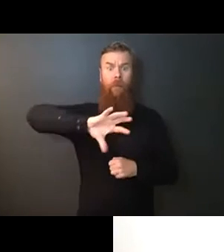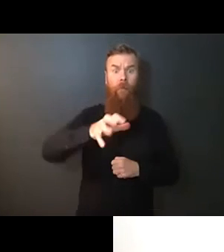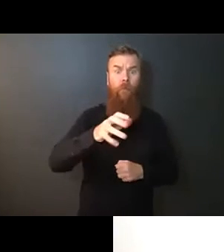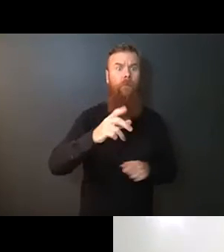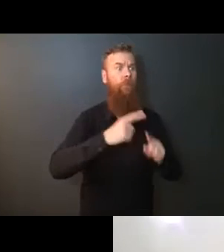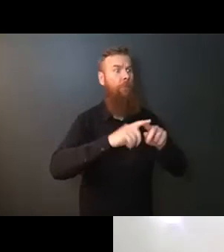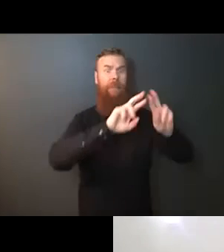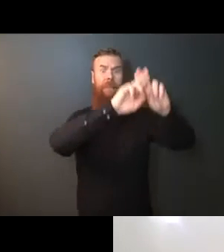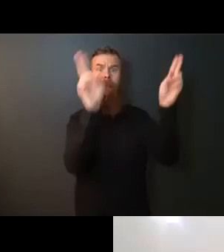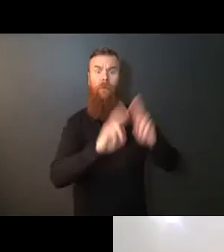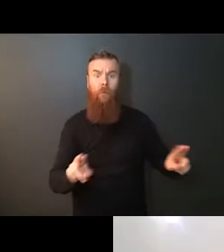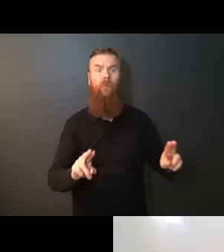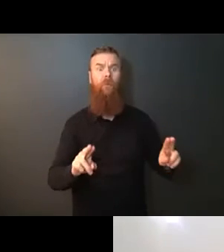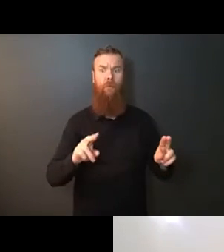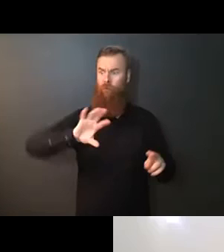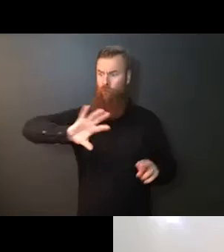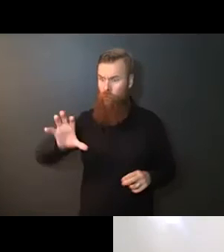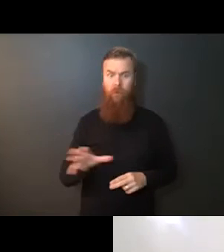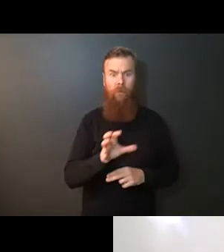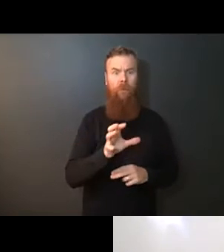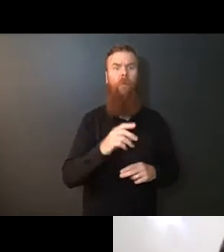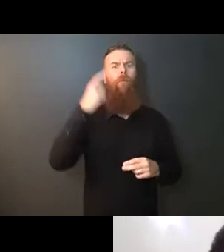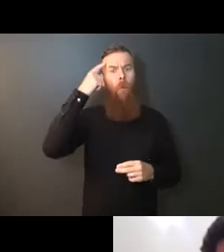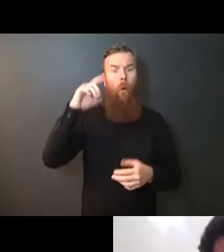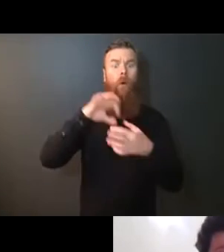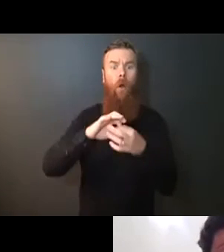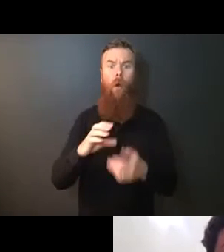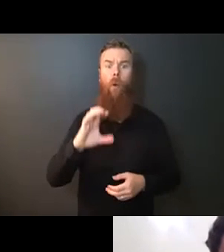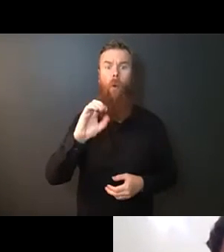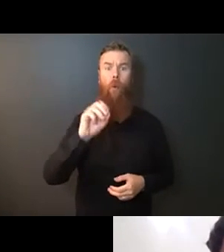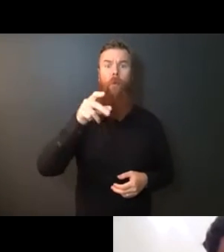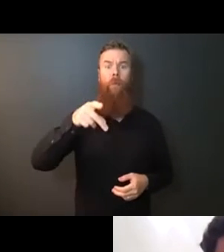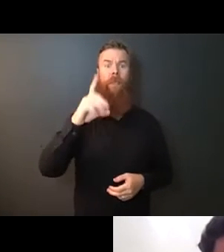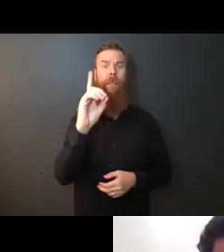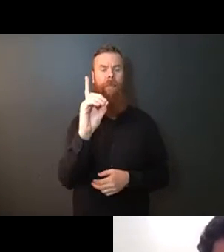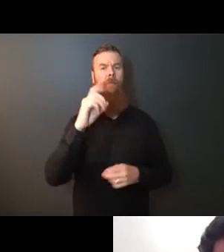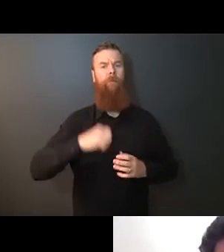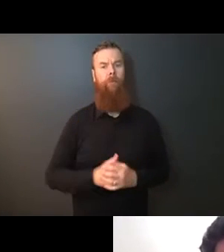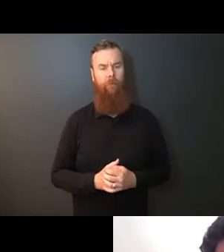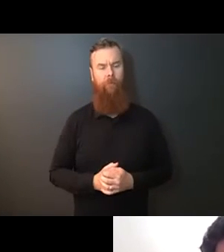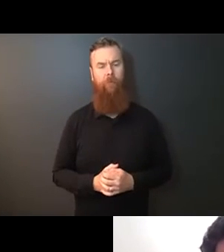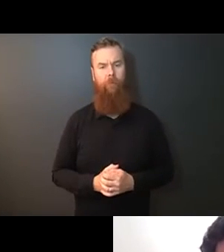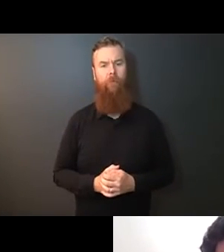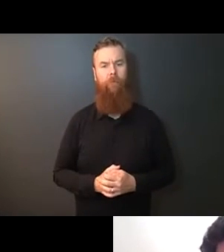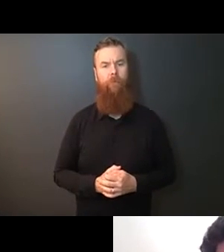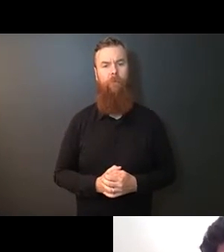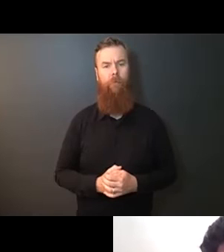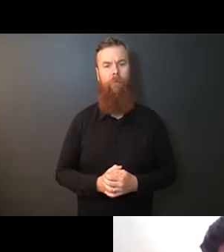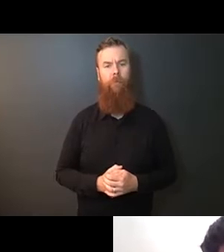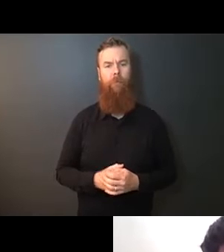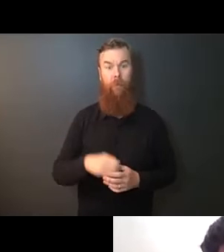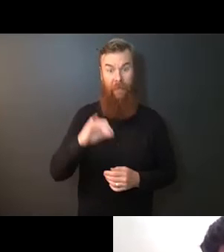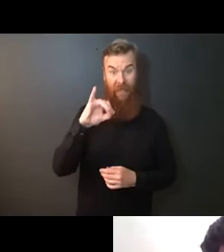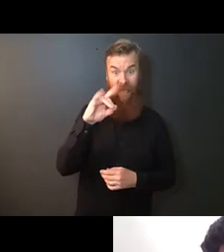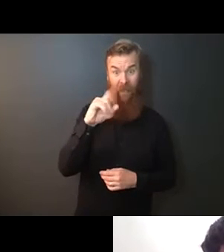to organization of persons with disabilities. And that is definitely at the center of IDA's operation. The